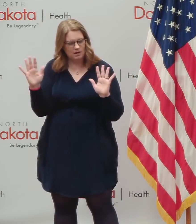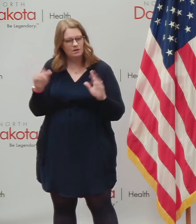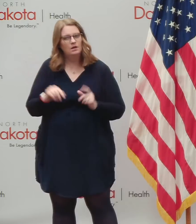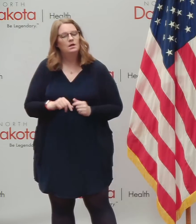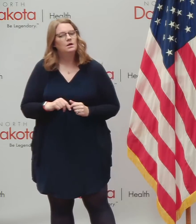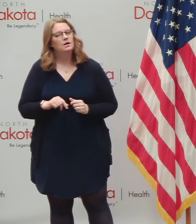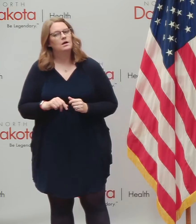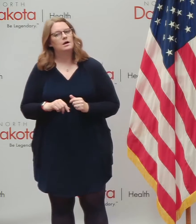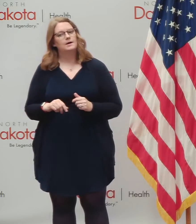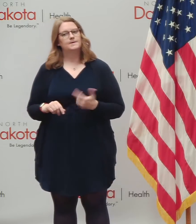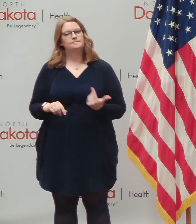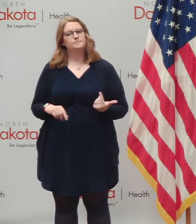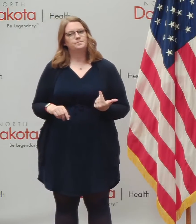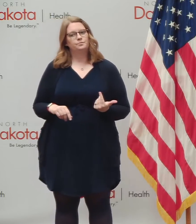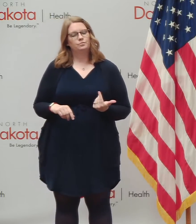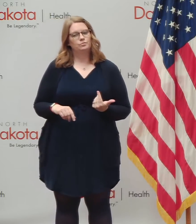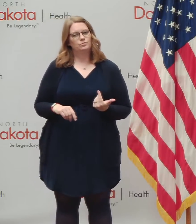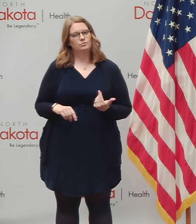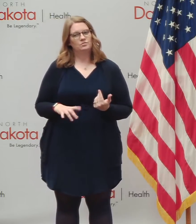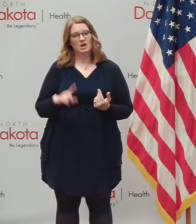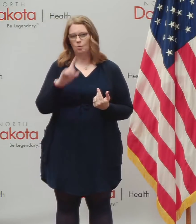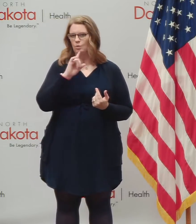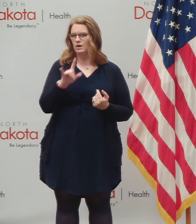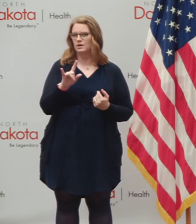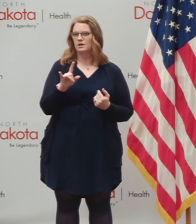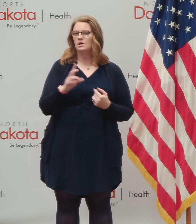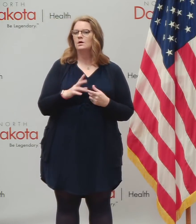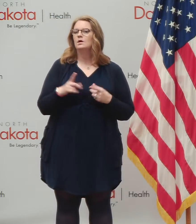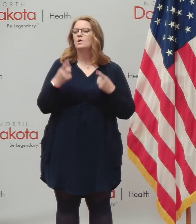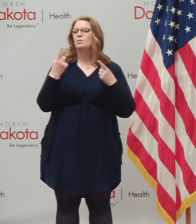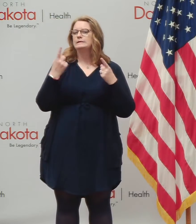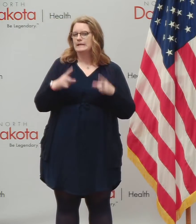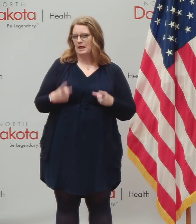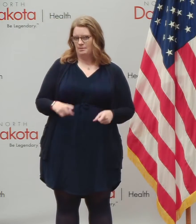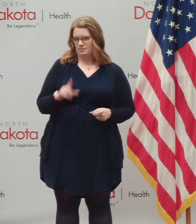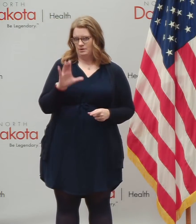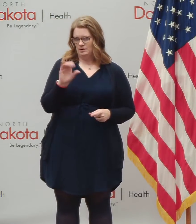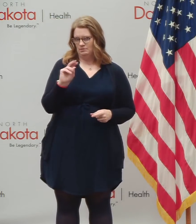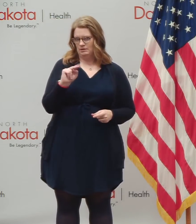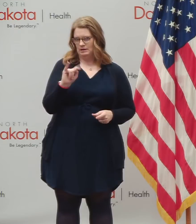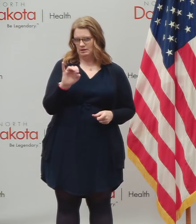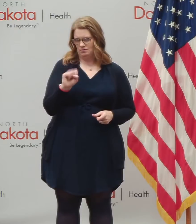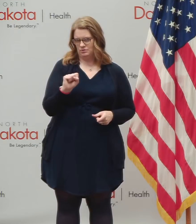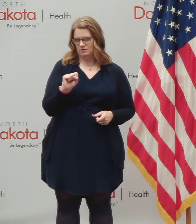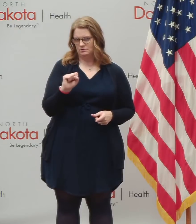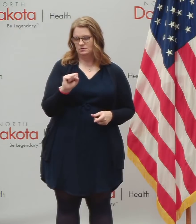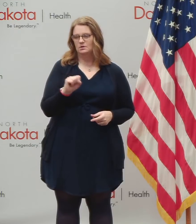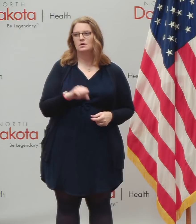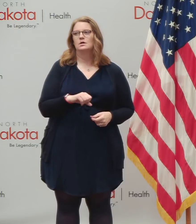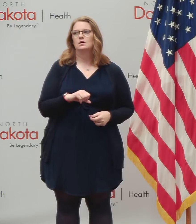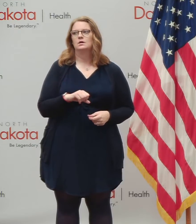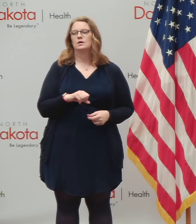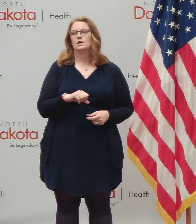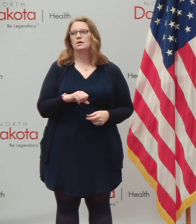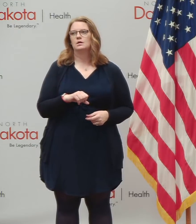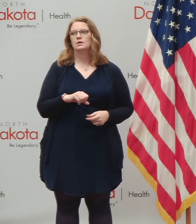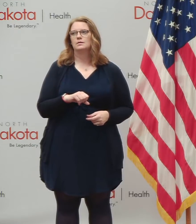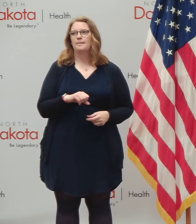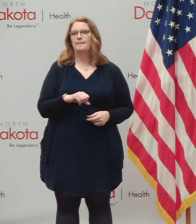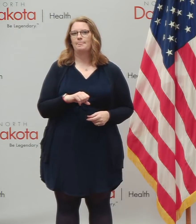at the makeup of those counties, because if the makeup of the